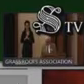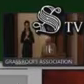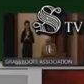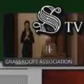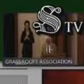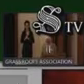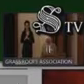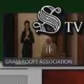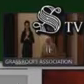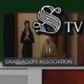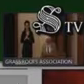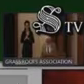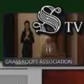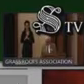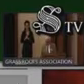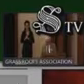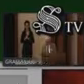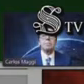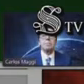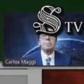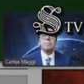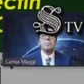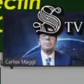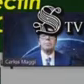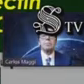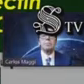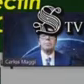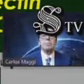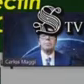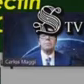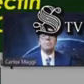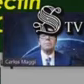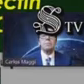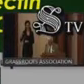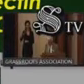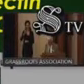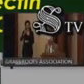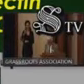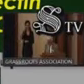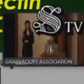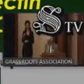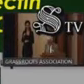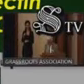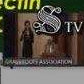using it have less COVID-19 rates? Here is the incidence